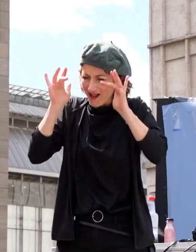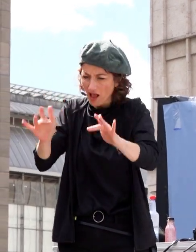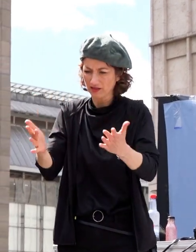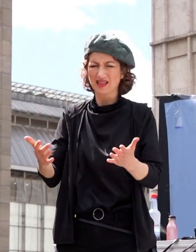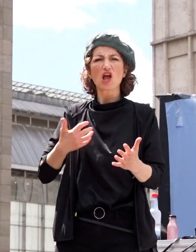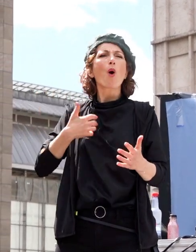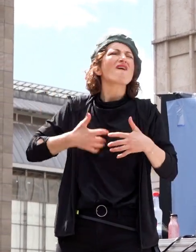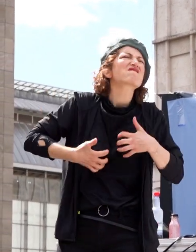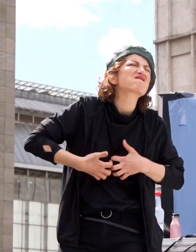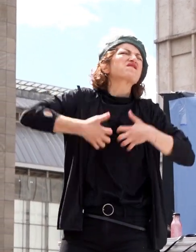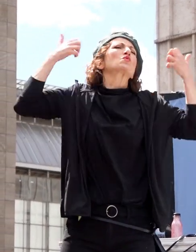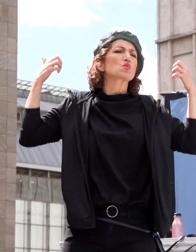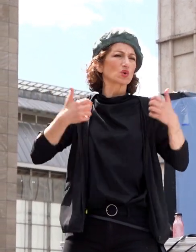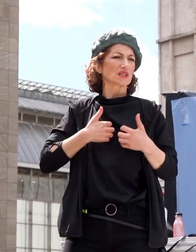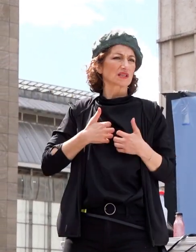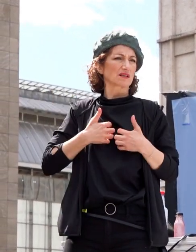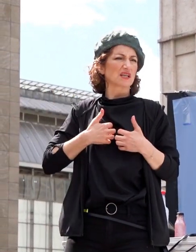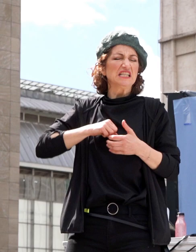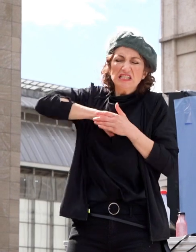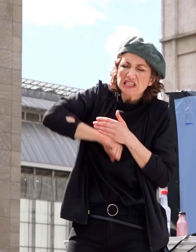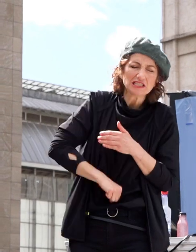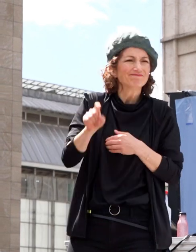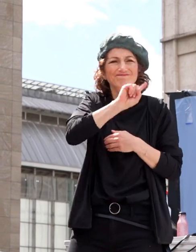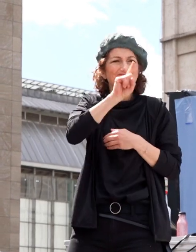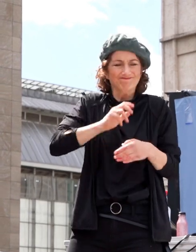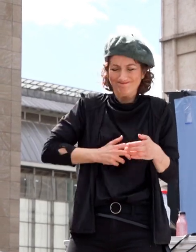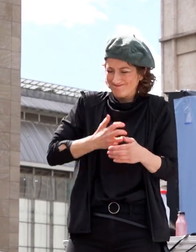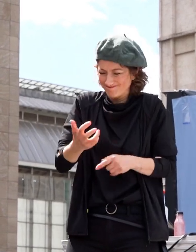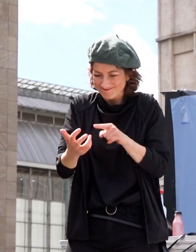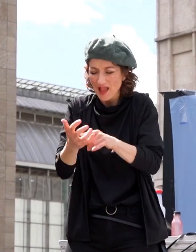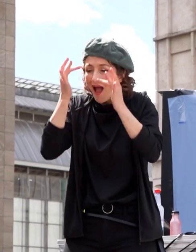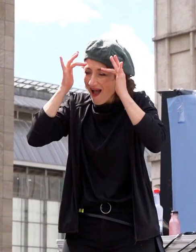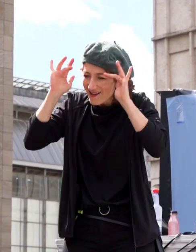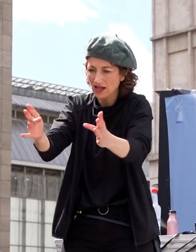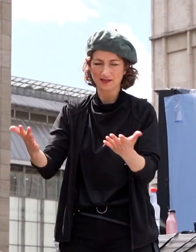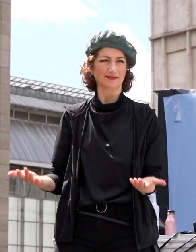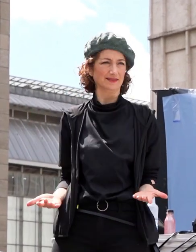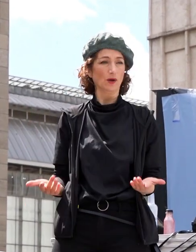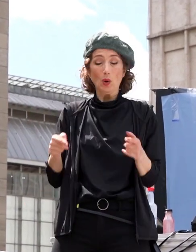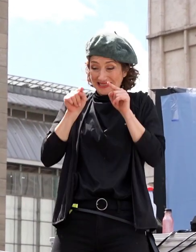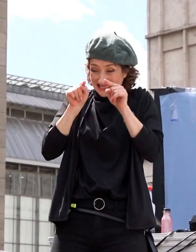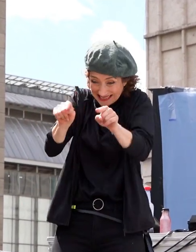do we transform what we feel?